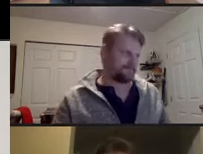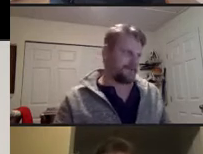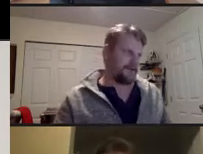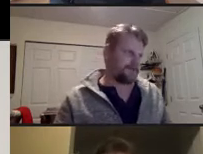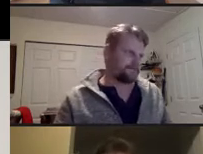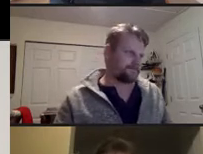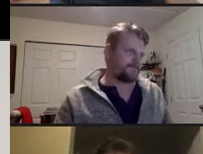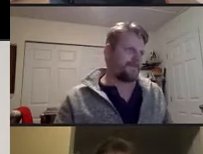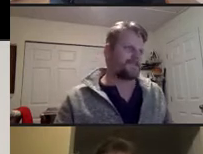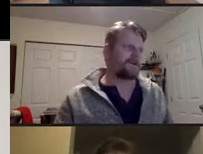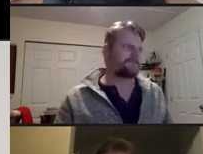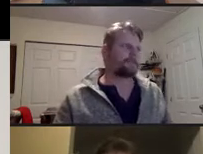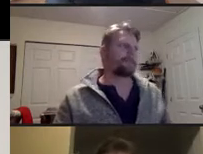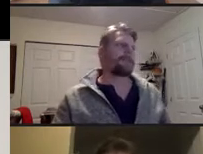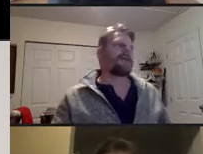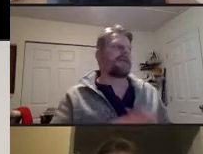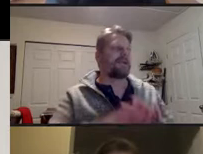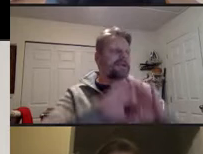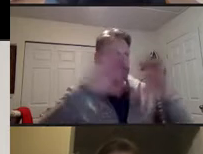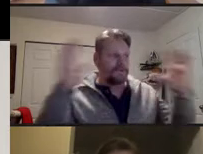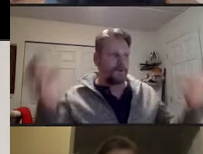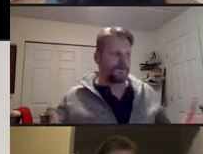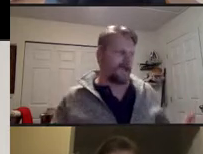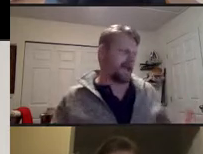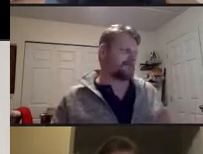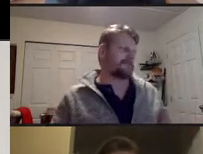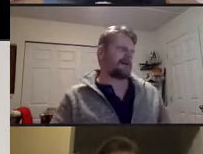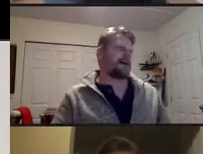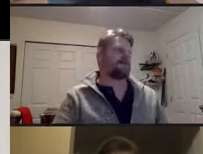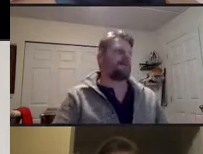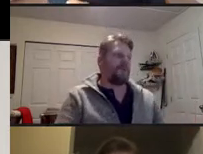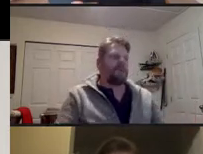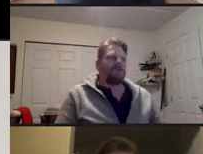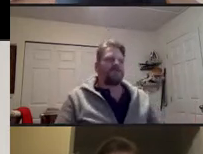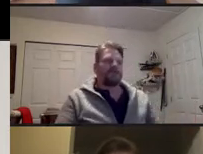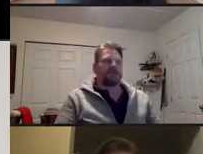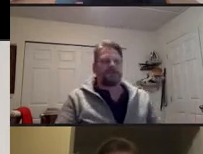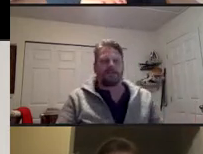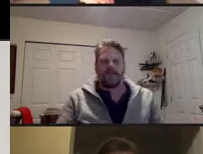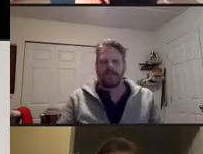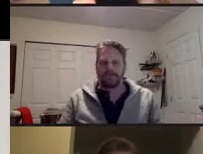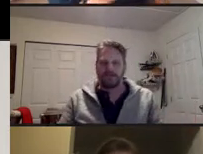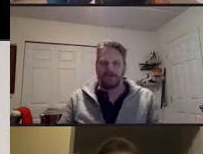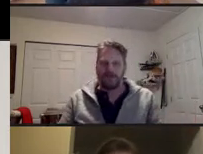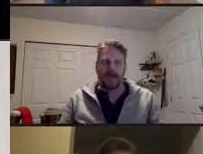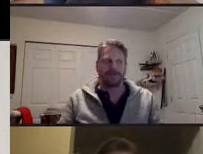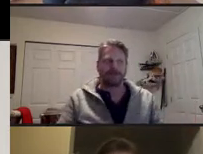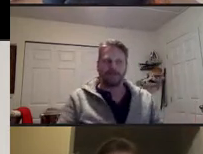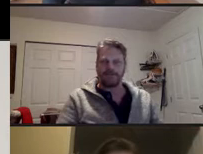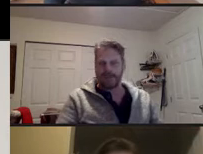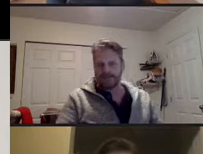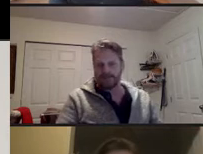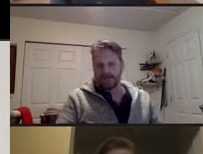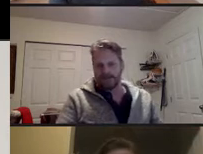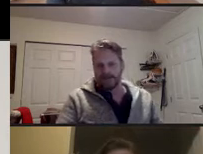Soon. Okay. So in the world of CADS, we use a process called AOT, or Ask,